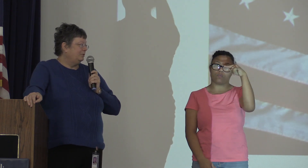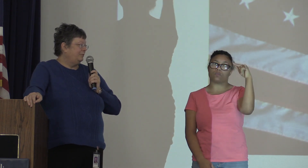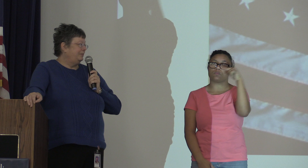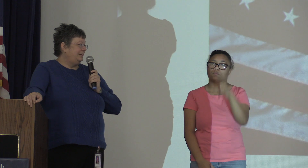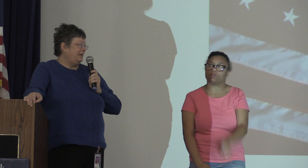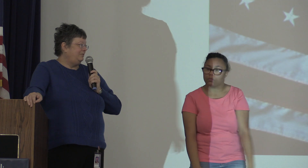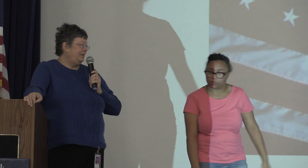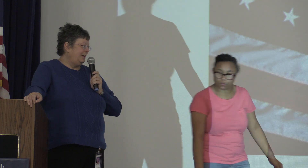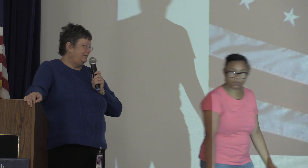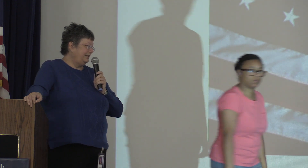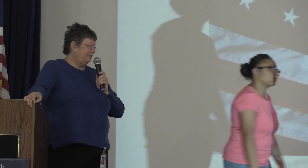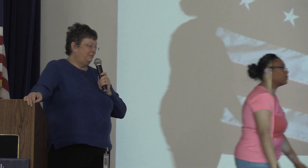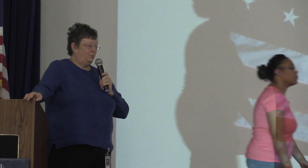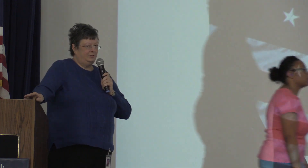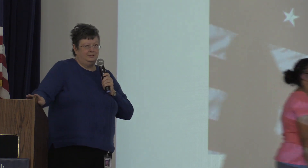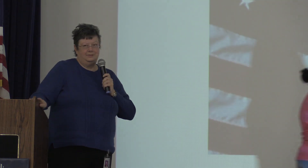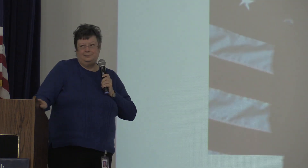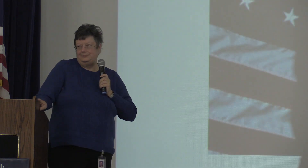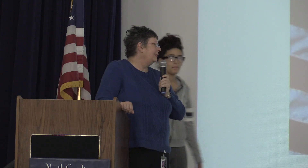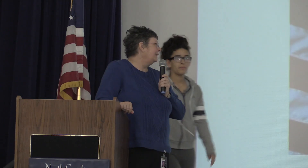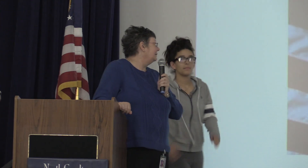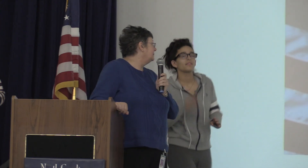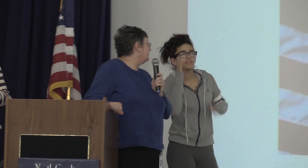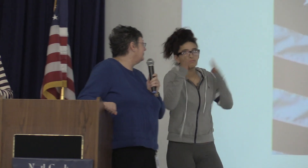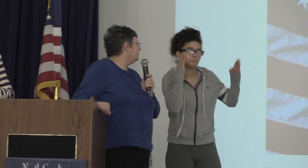and he worked for the Navy and the Air Force.